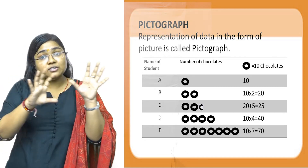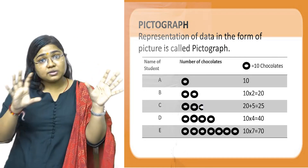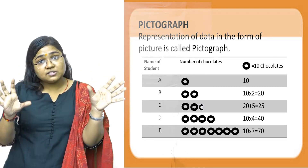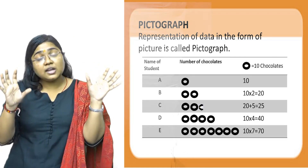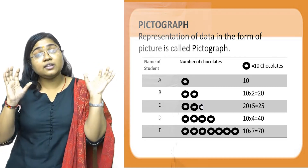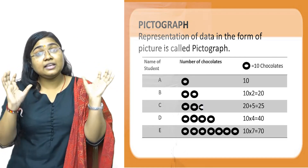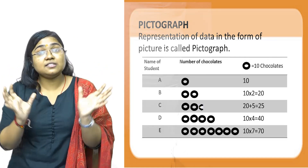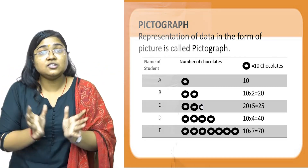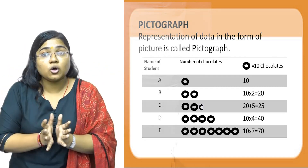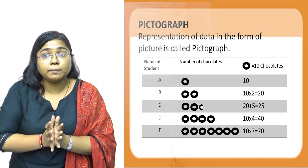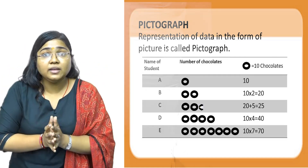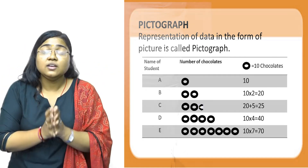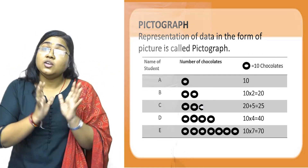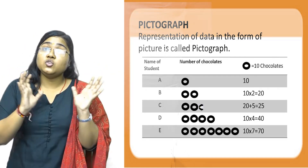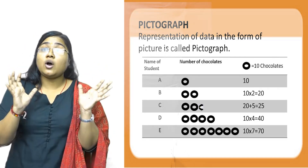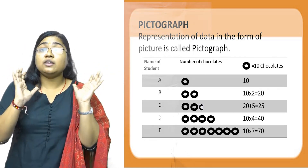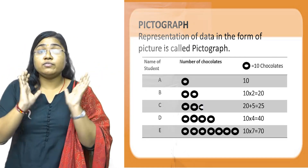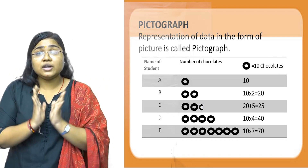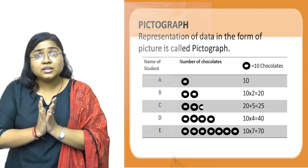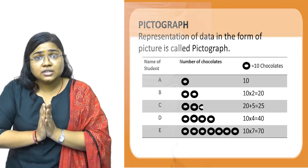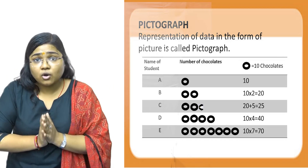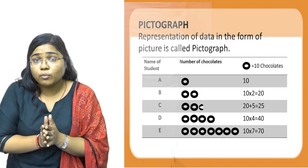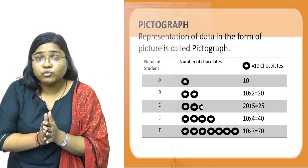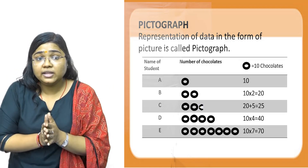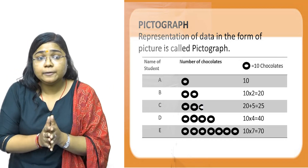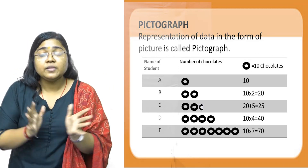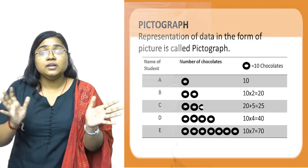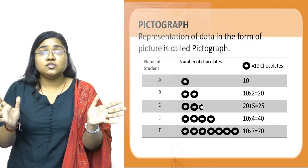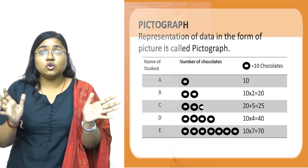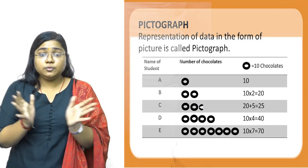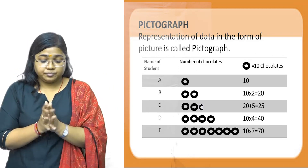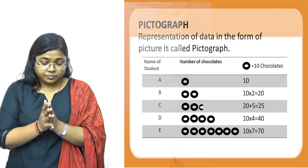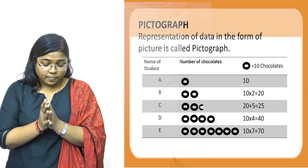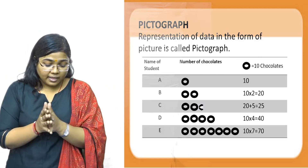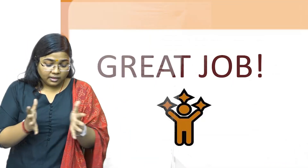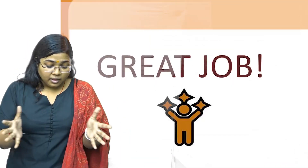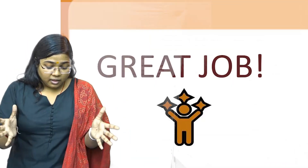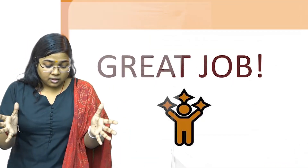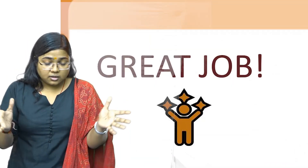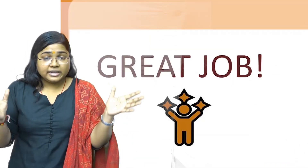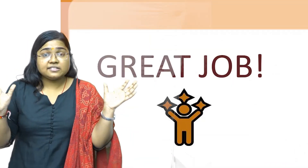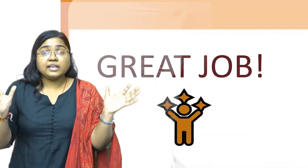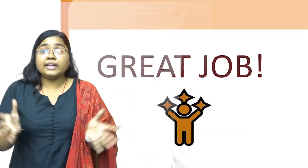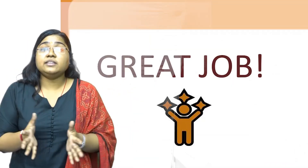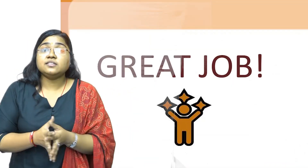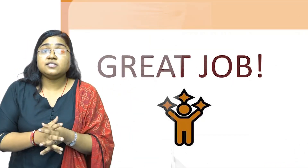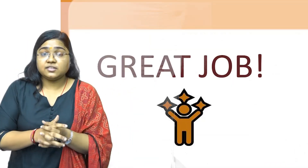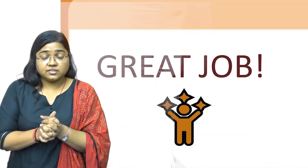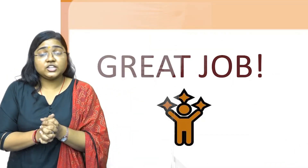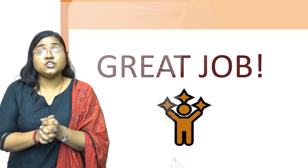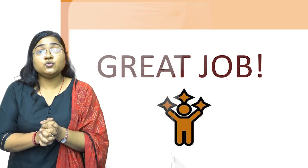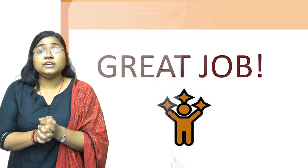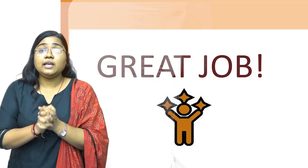very interesting and the easy topic you all have learned, hopefully. So let's end